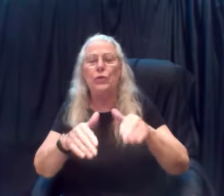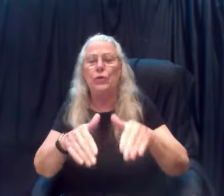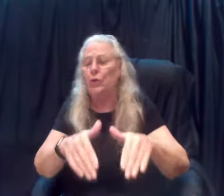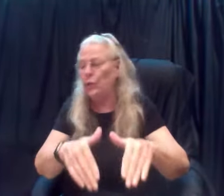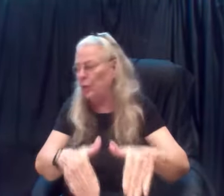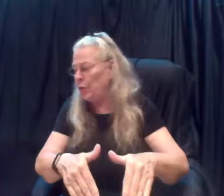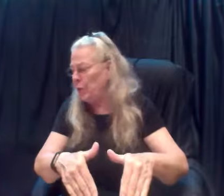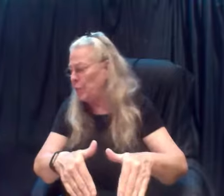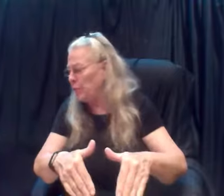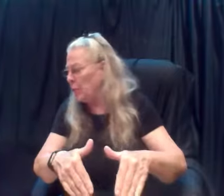tomb.